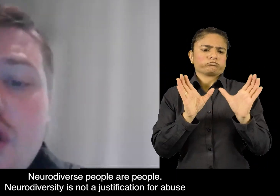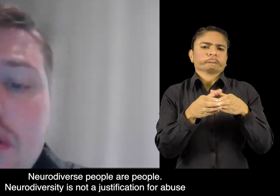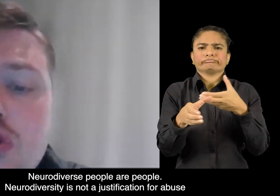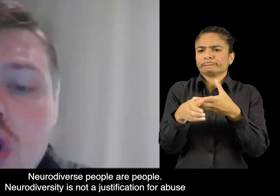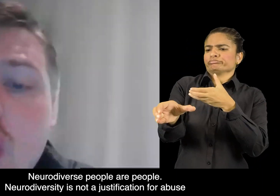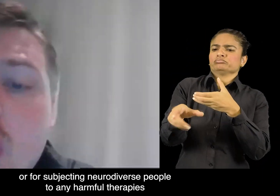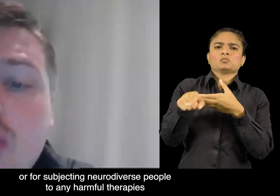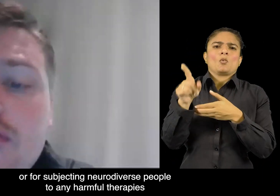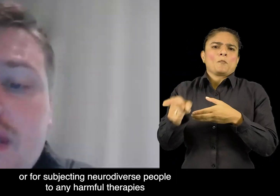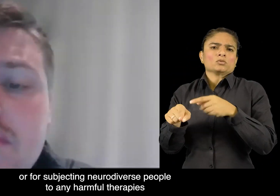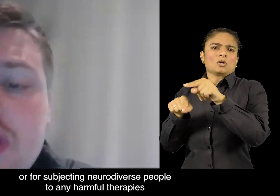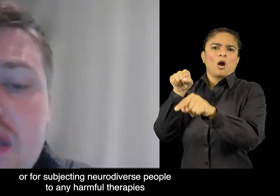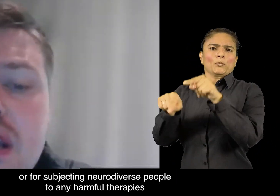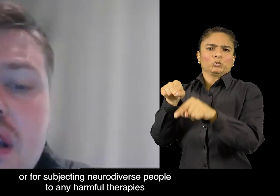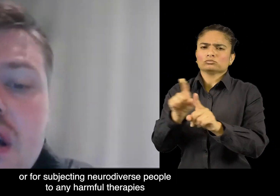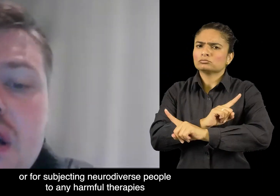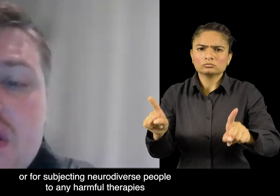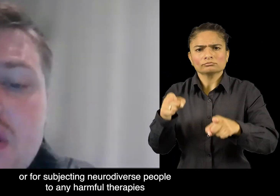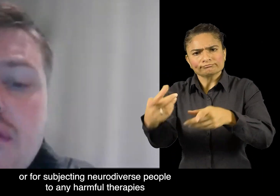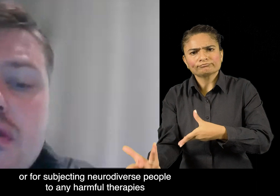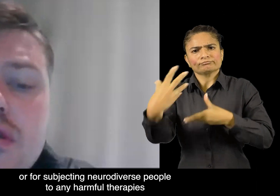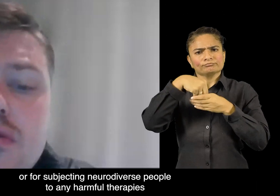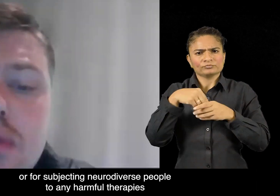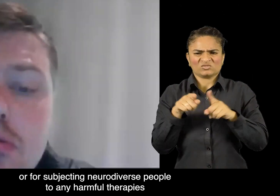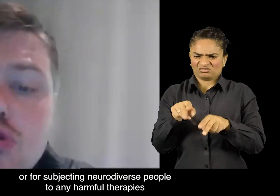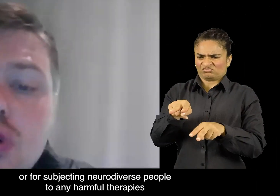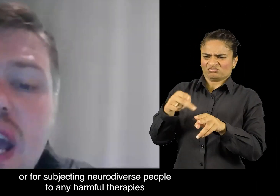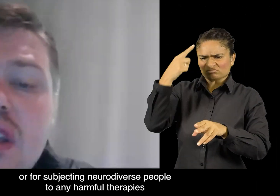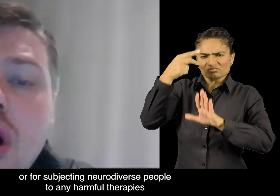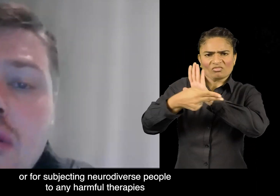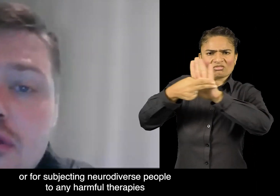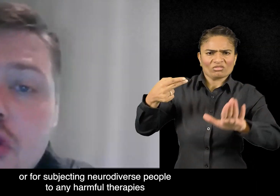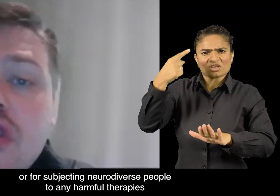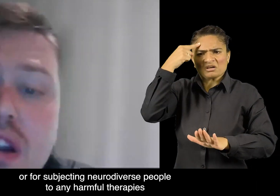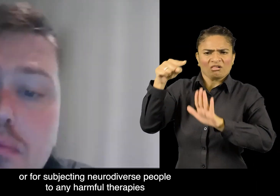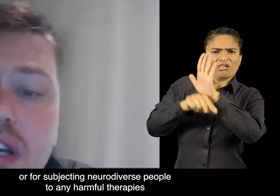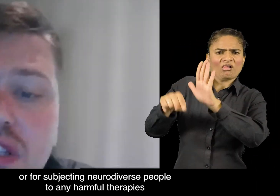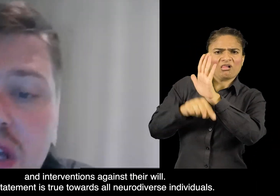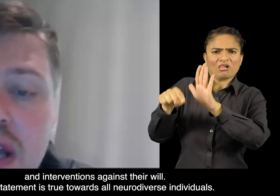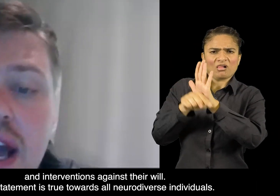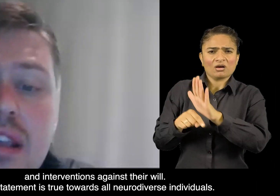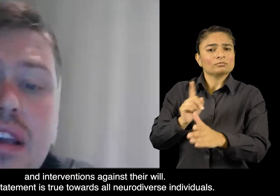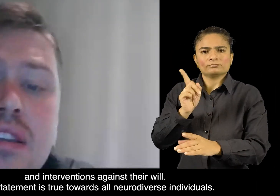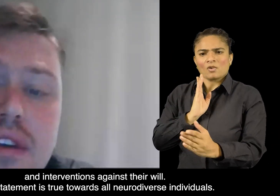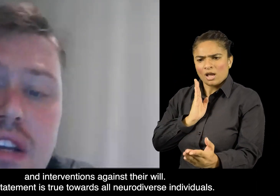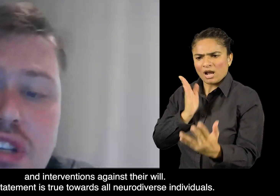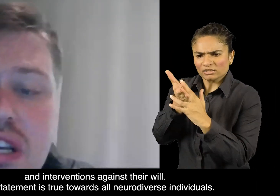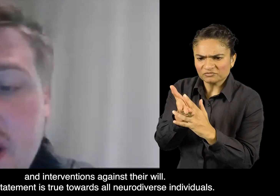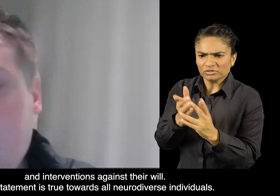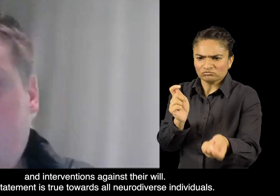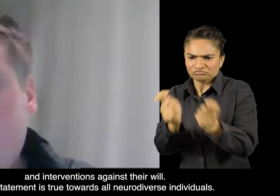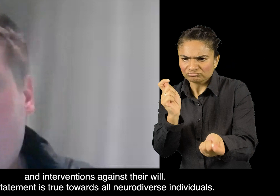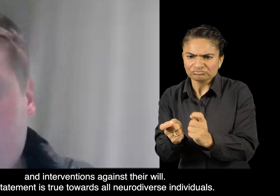justification for abuse or for subjecting neurodiverse people to any harmful therapies and